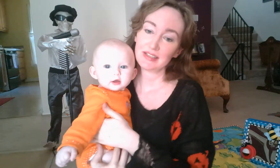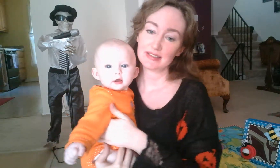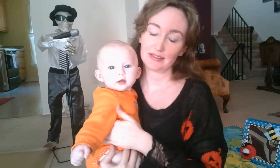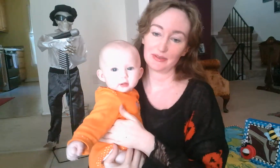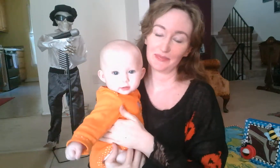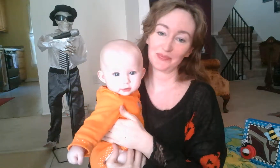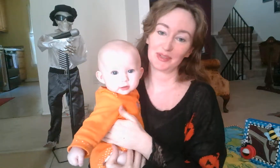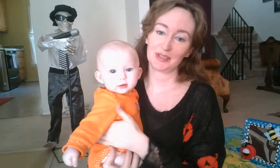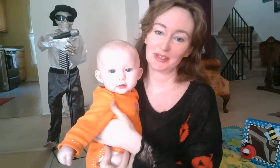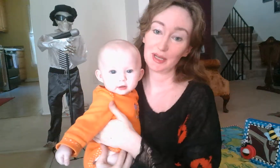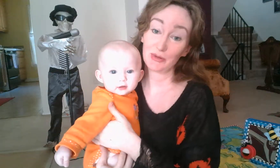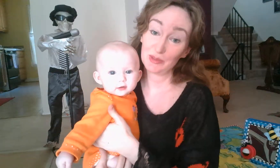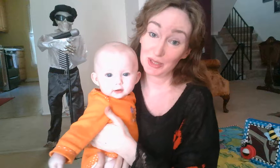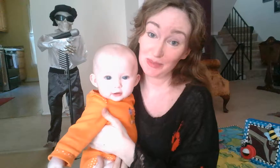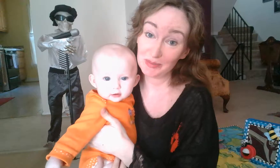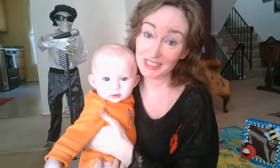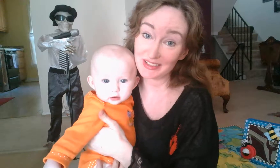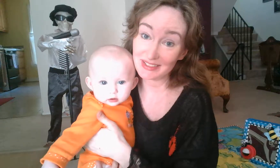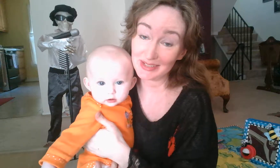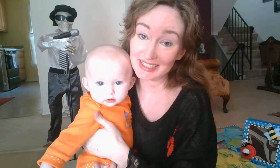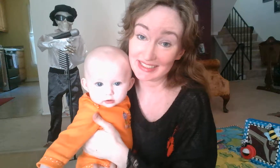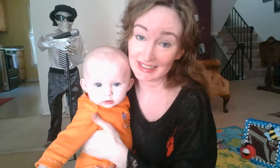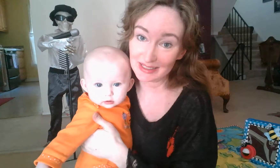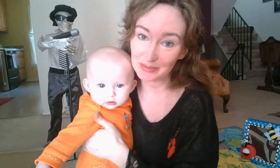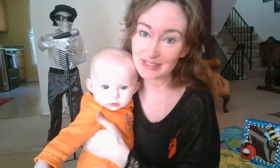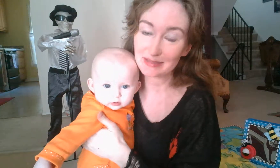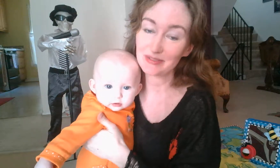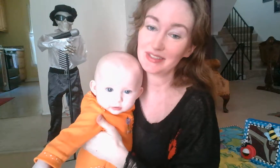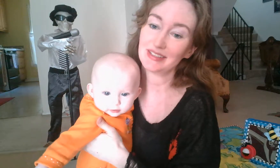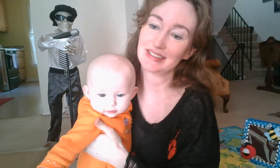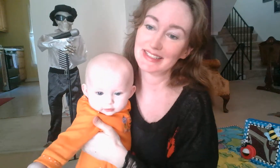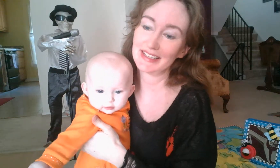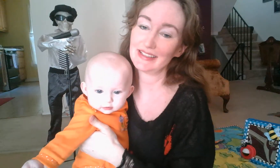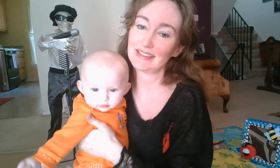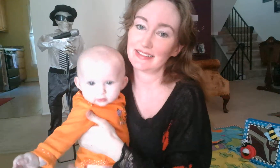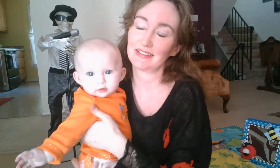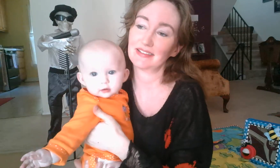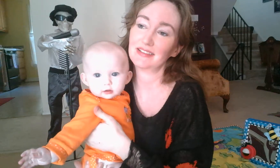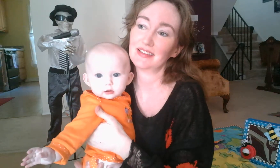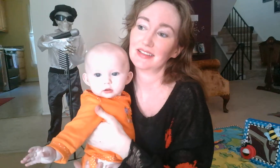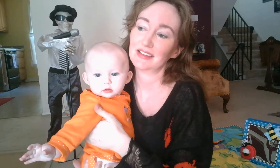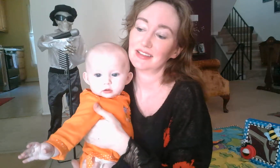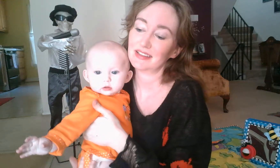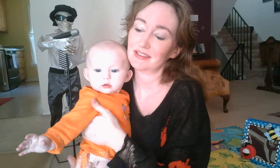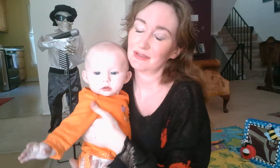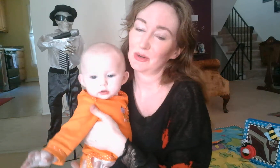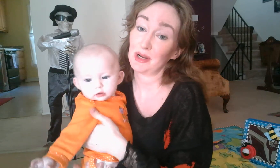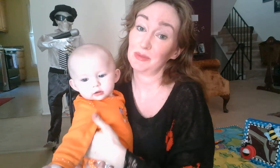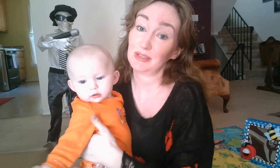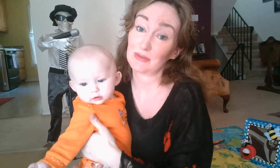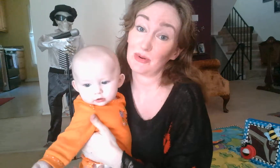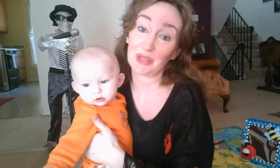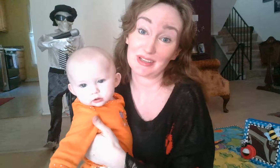So, I'm going to put the baby down so I can sign because some of the signs require me to use both